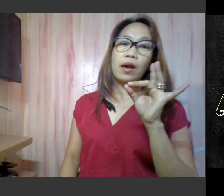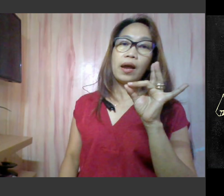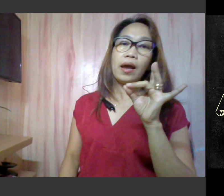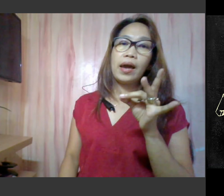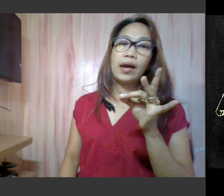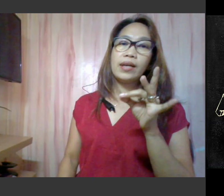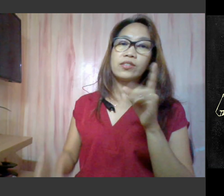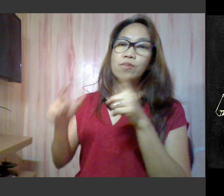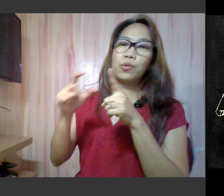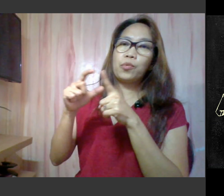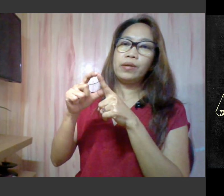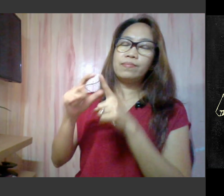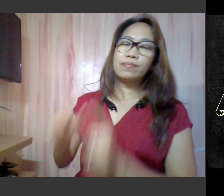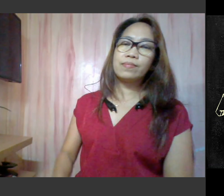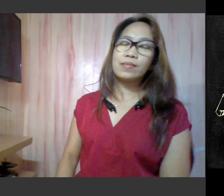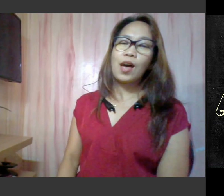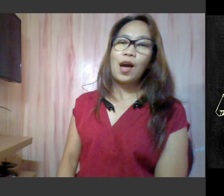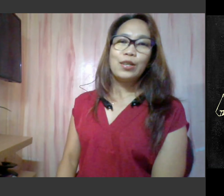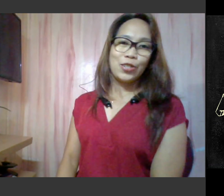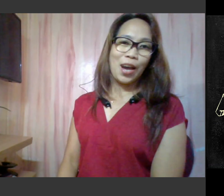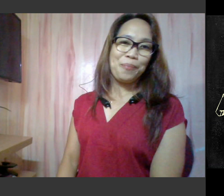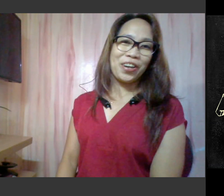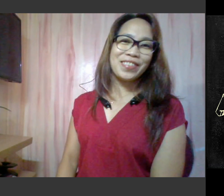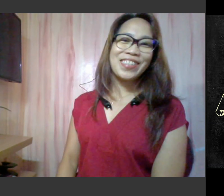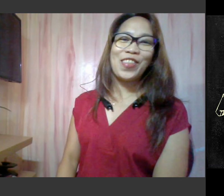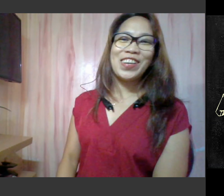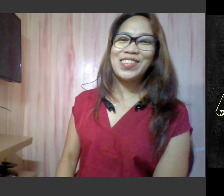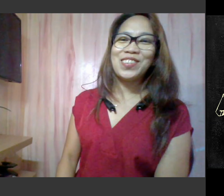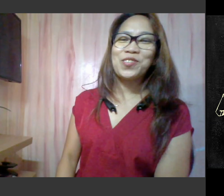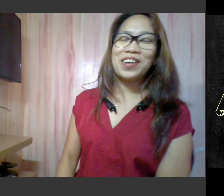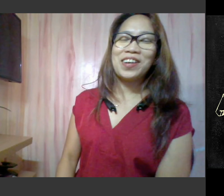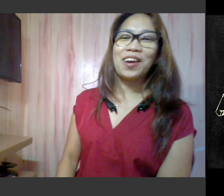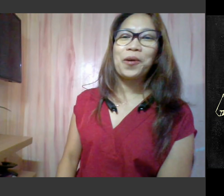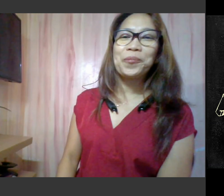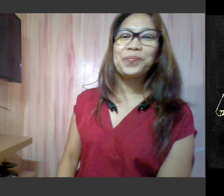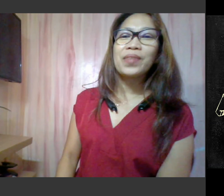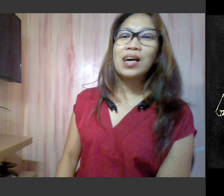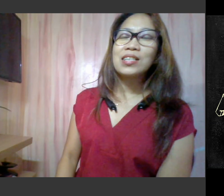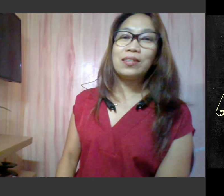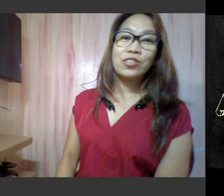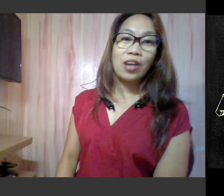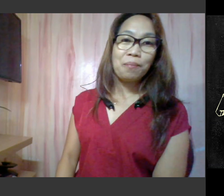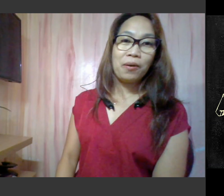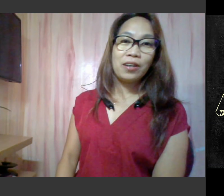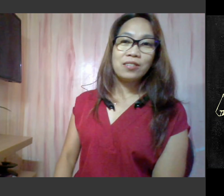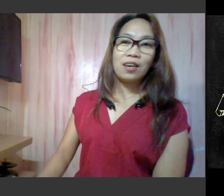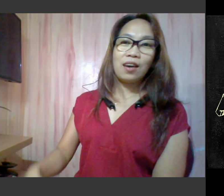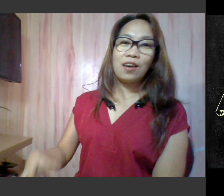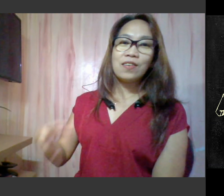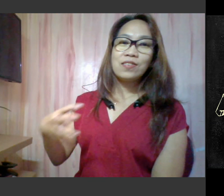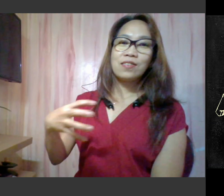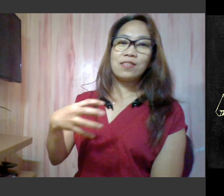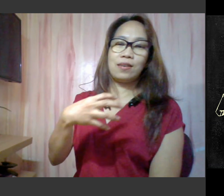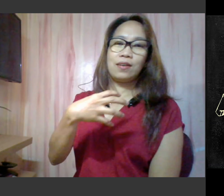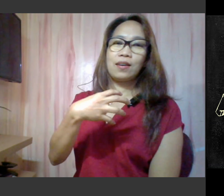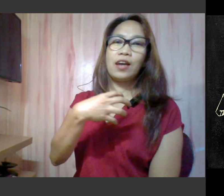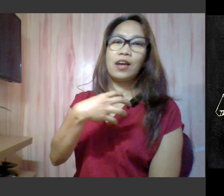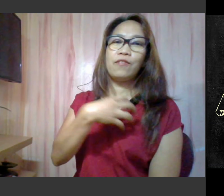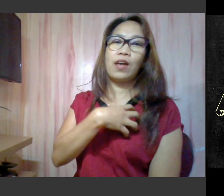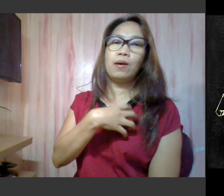our eighth word, checkpoint. And this is interesting. So, checkpoint